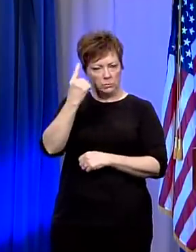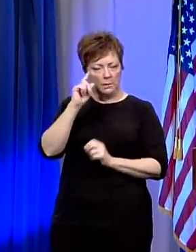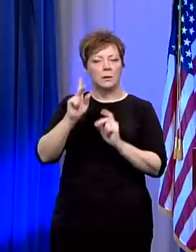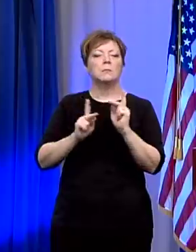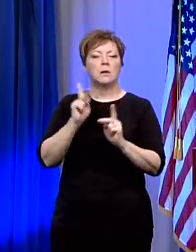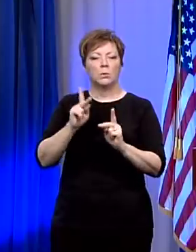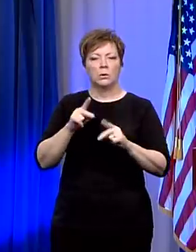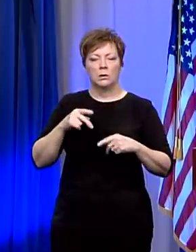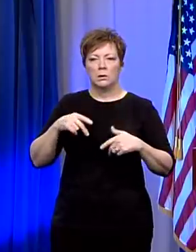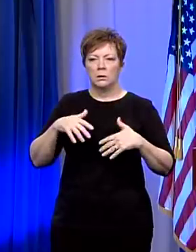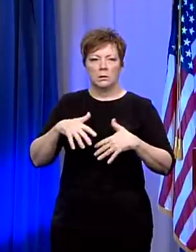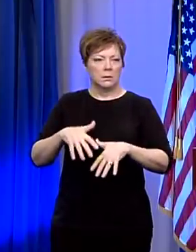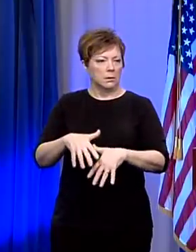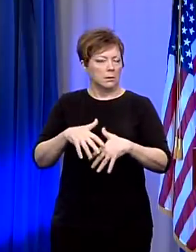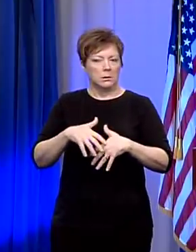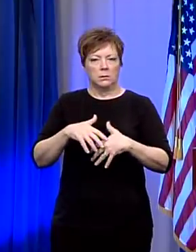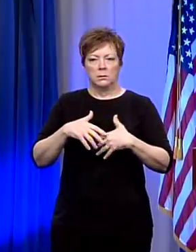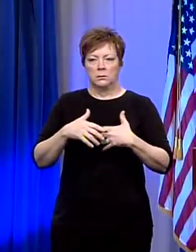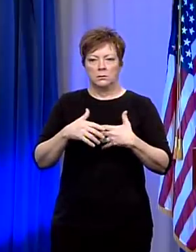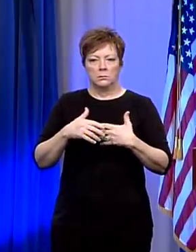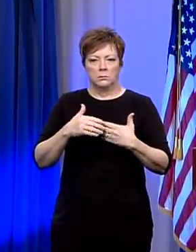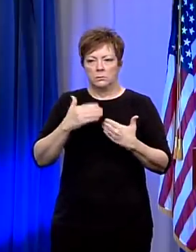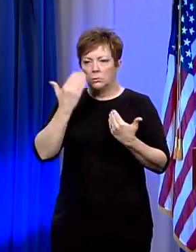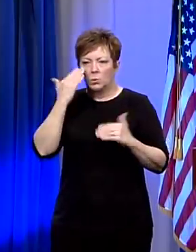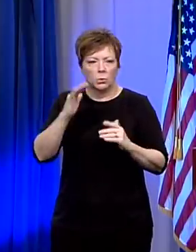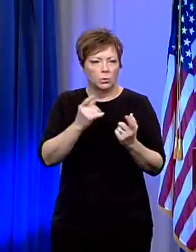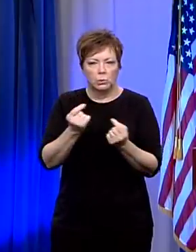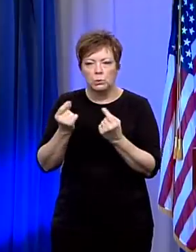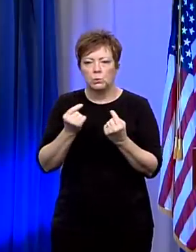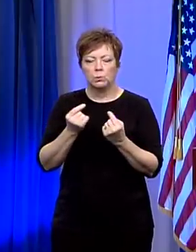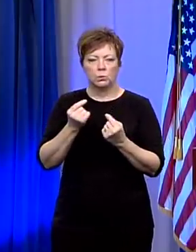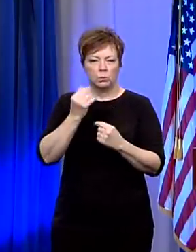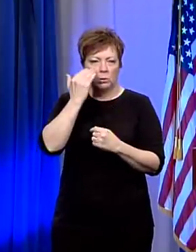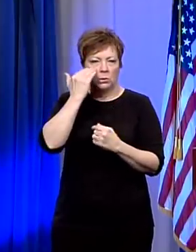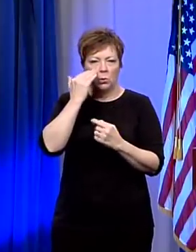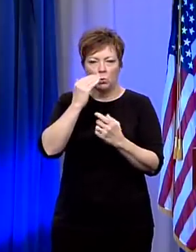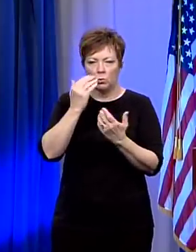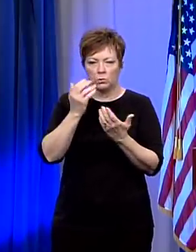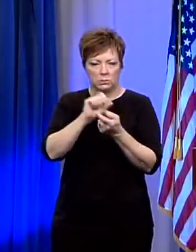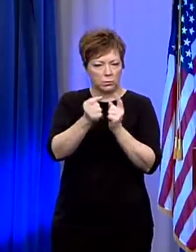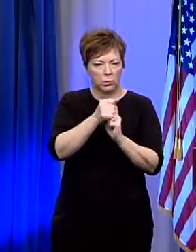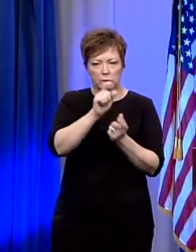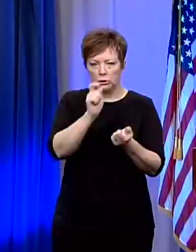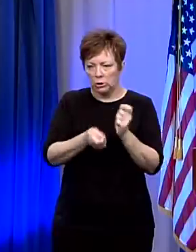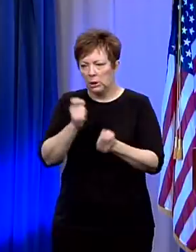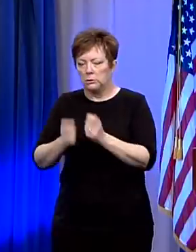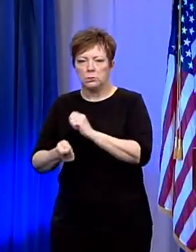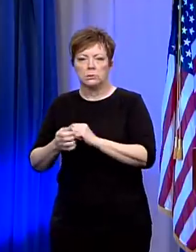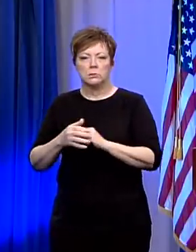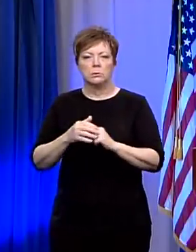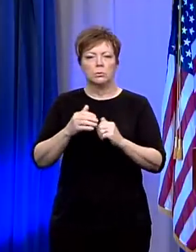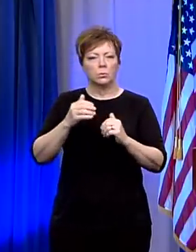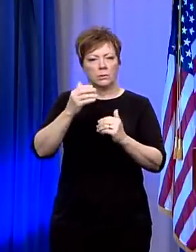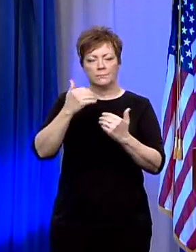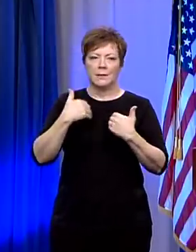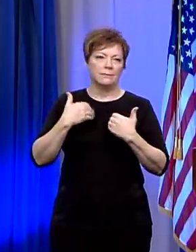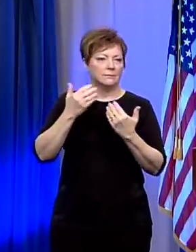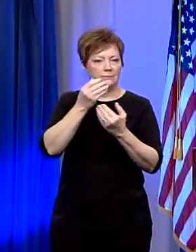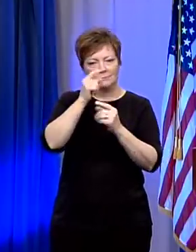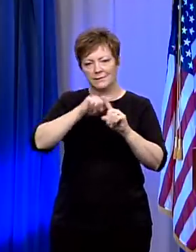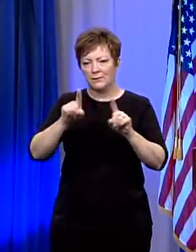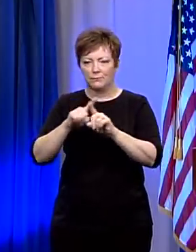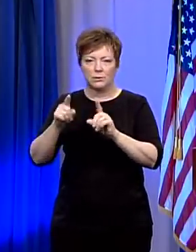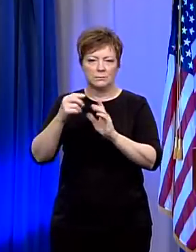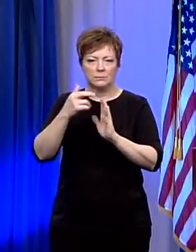have a lot of anxiety. The situation is changing very quickly, and it seems like we have a little bit different guidance for you every single day. We